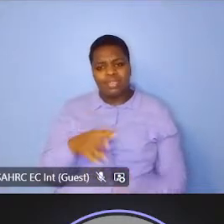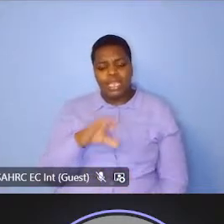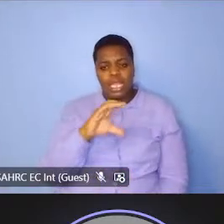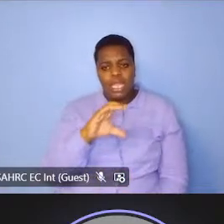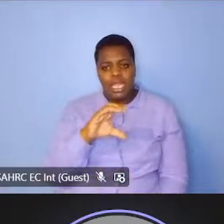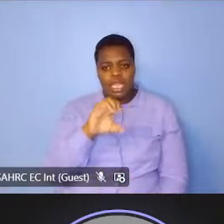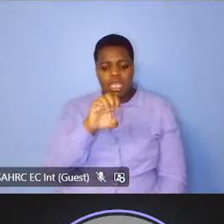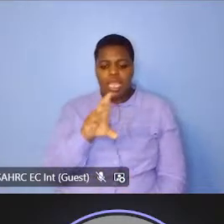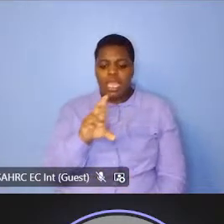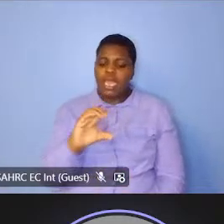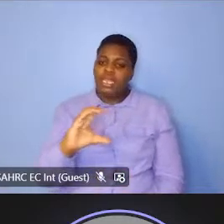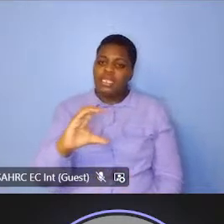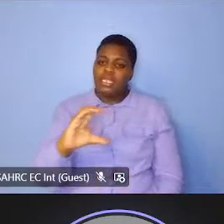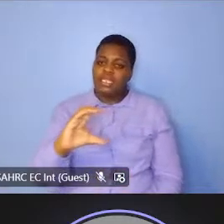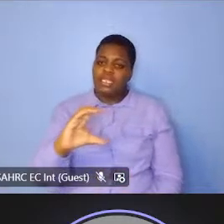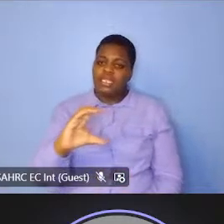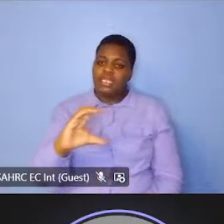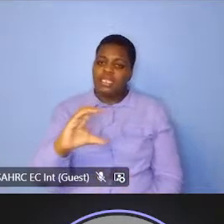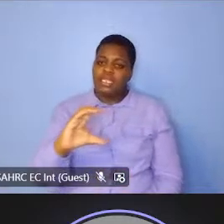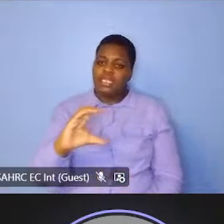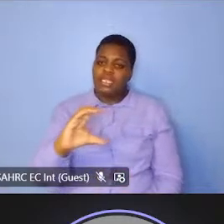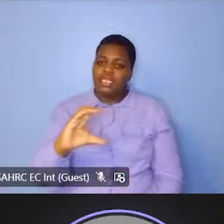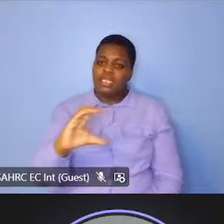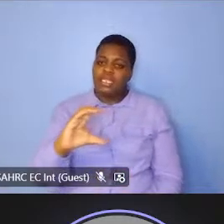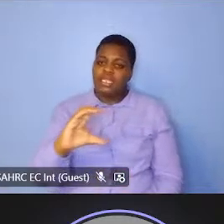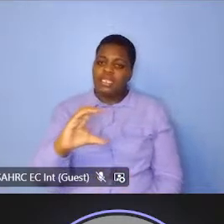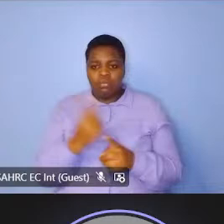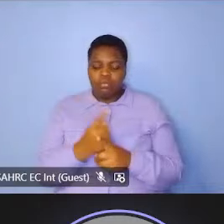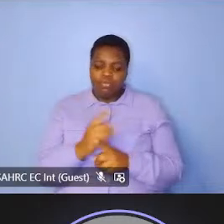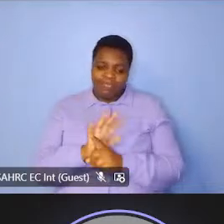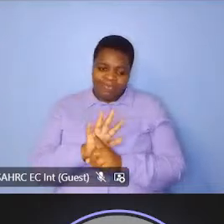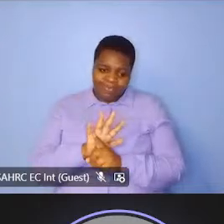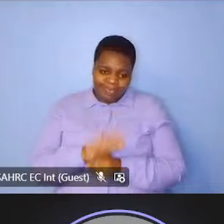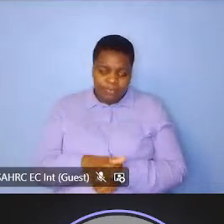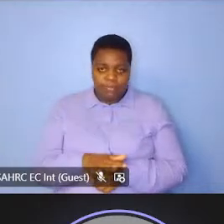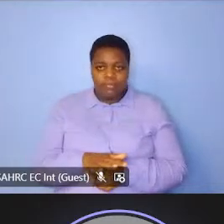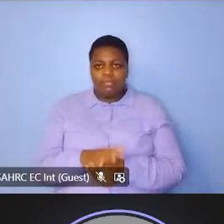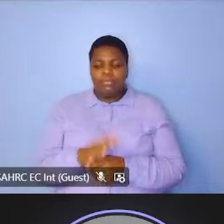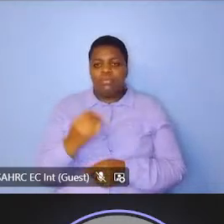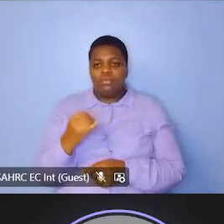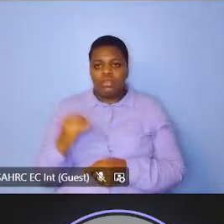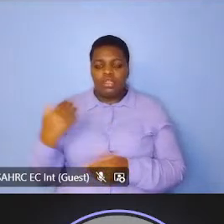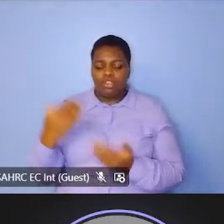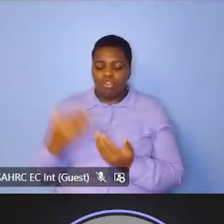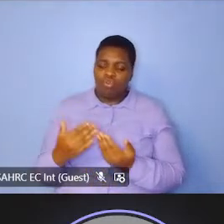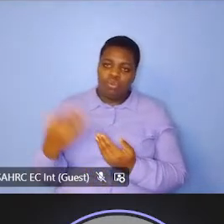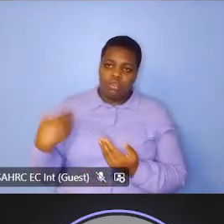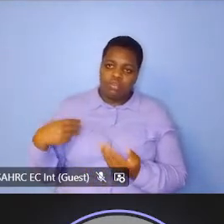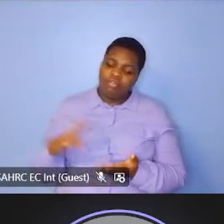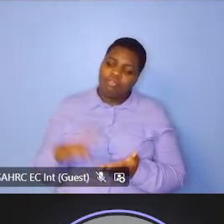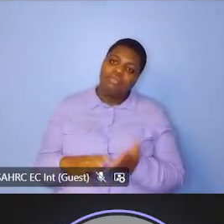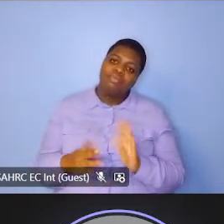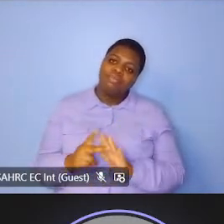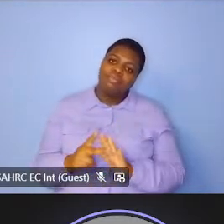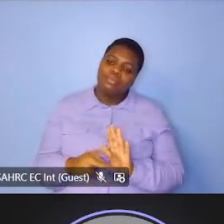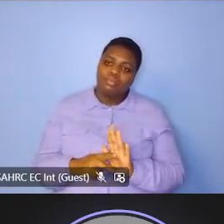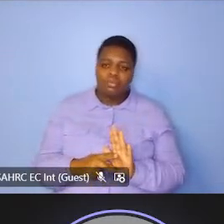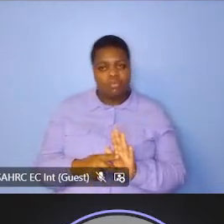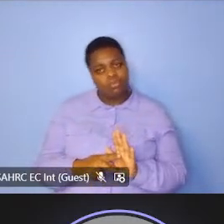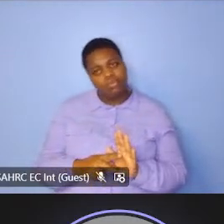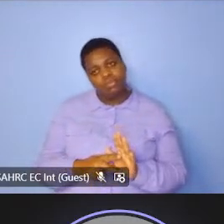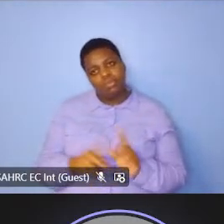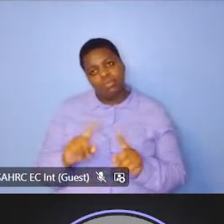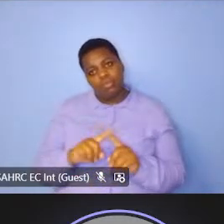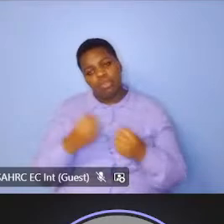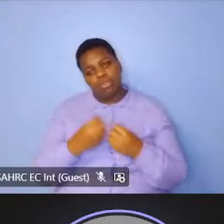seen that many schools in South Africa still have oppressive and stifling uniform policies, which often leave little to no room